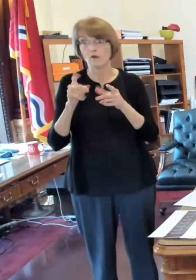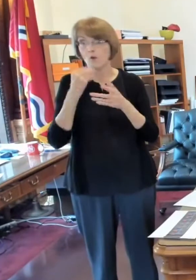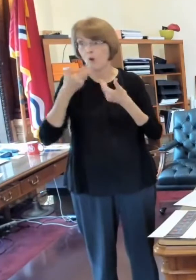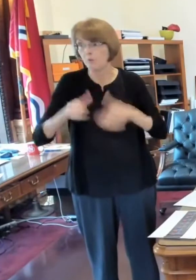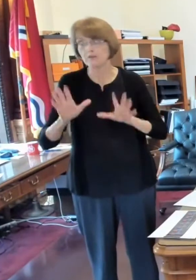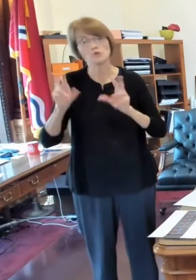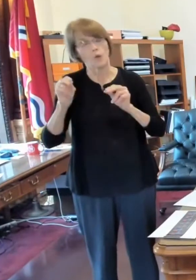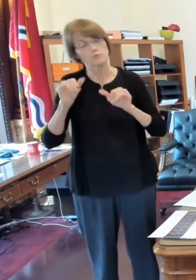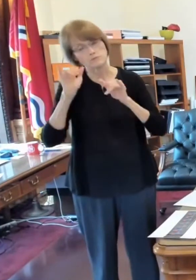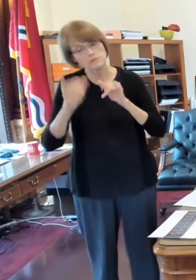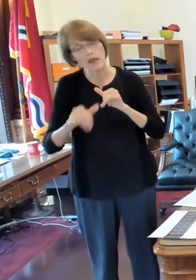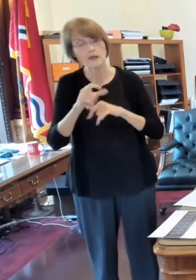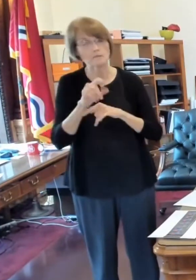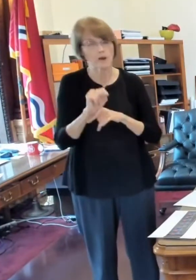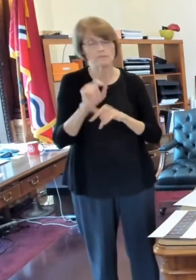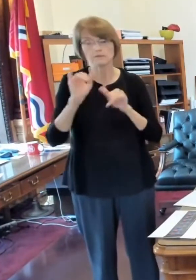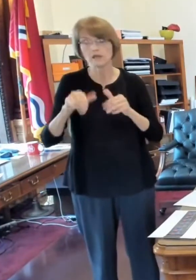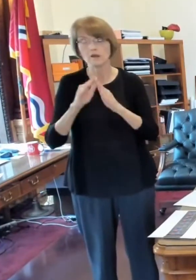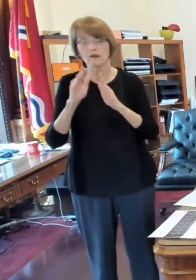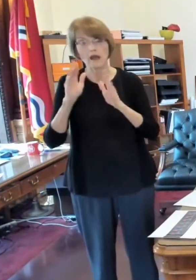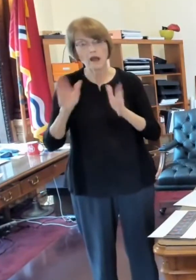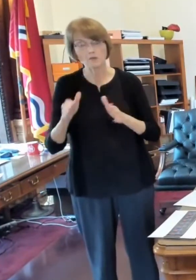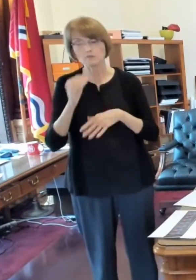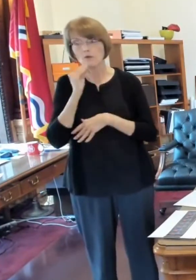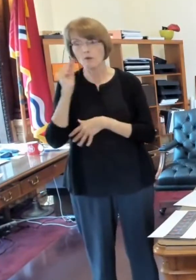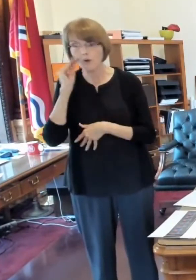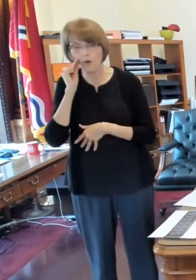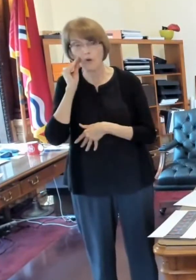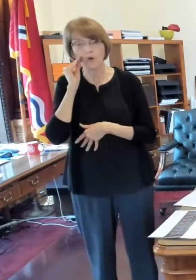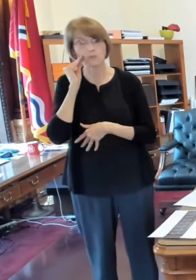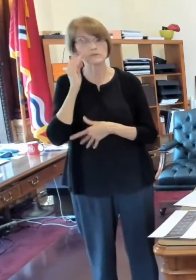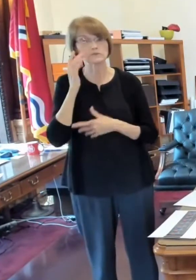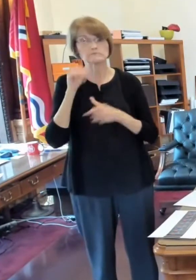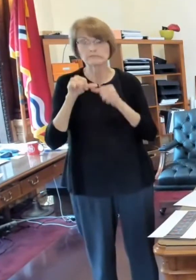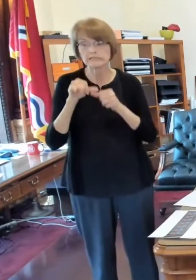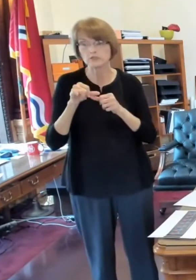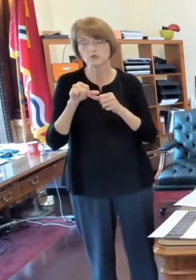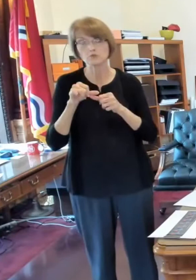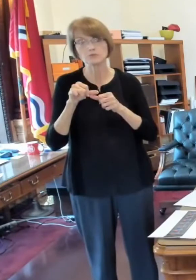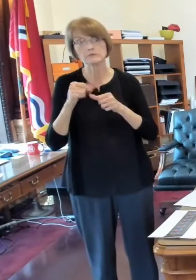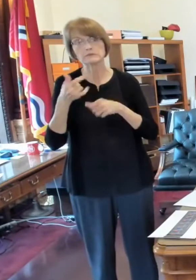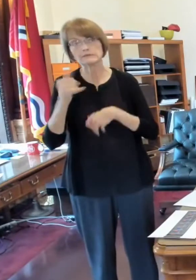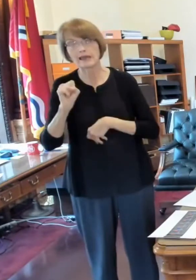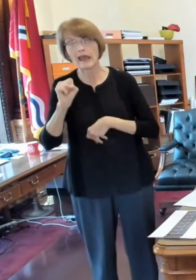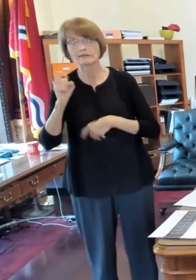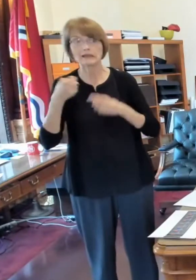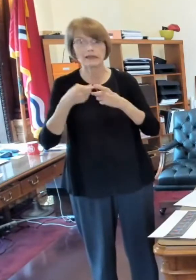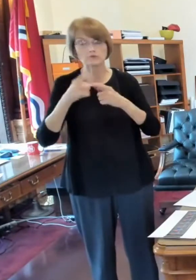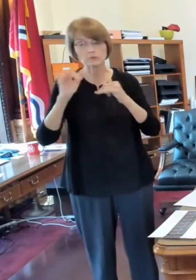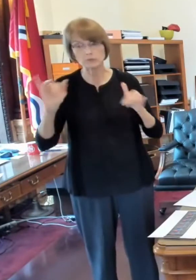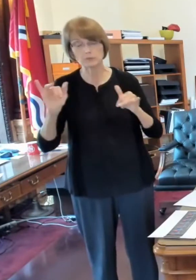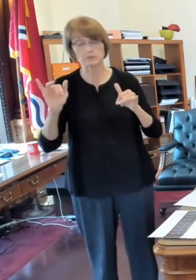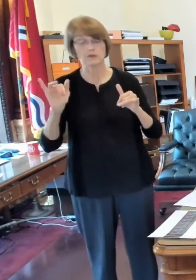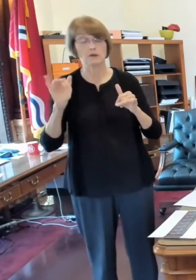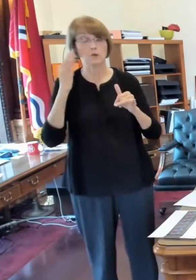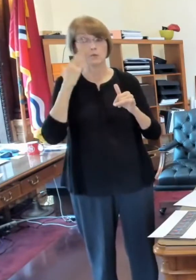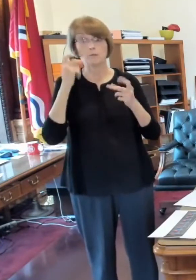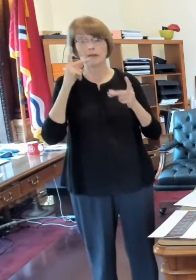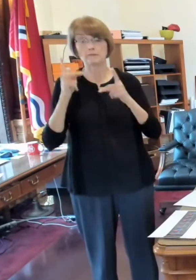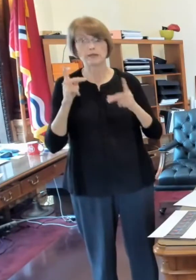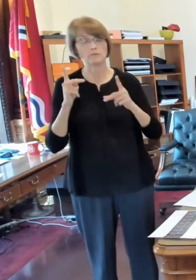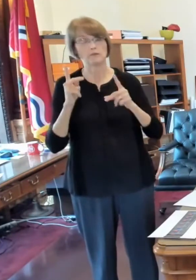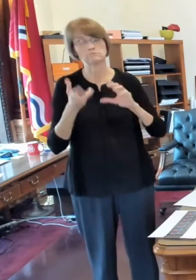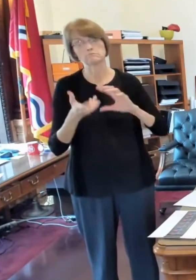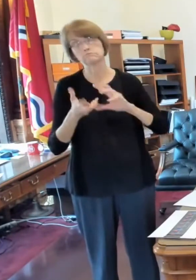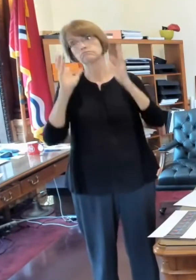homes, and to help people keep their utilities on. Because we know that this is a crisis for many, many people who